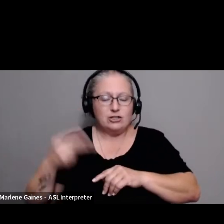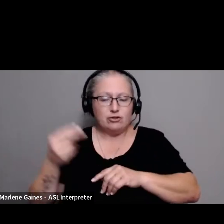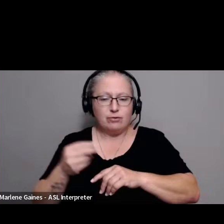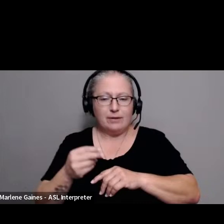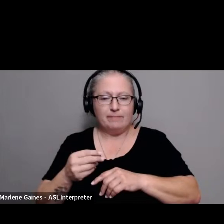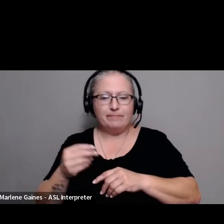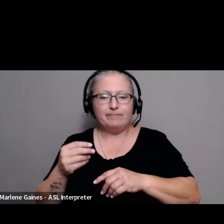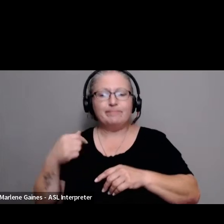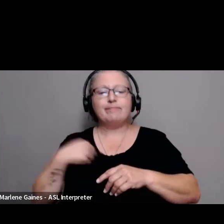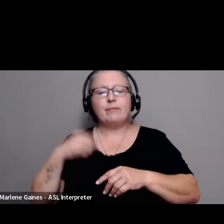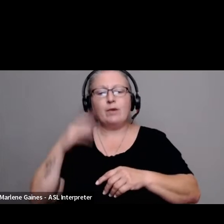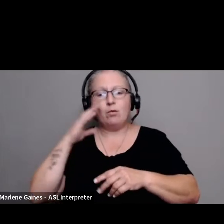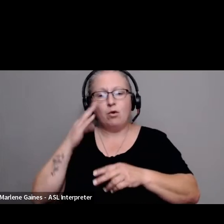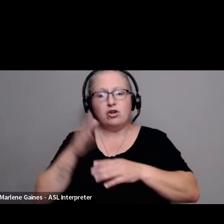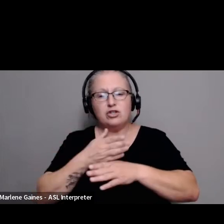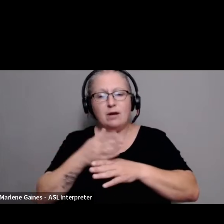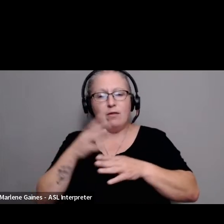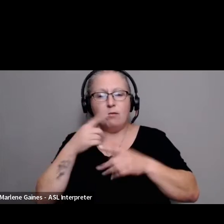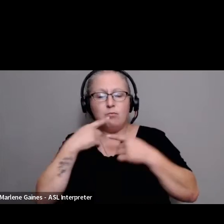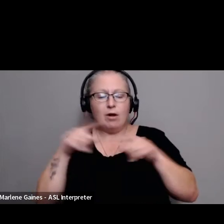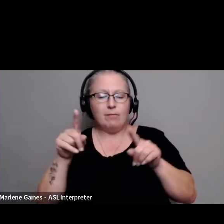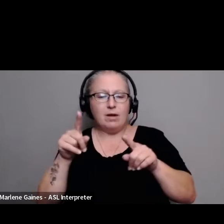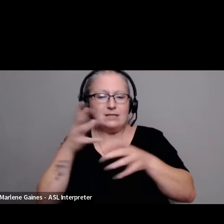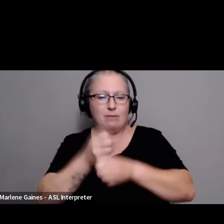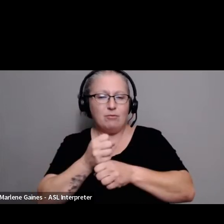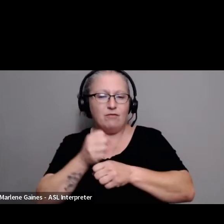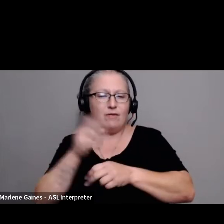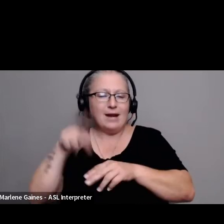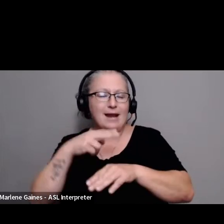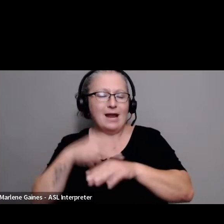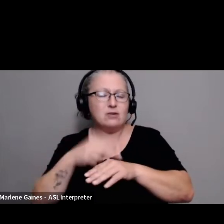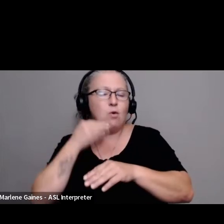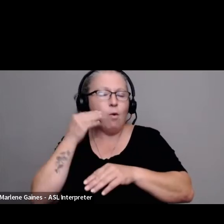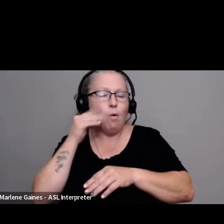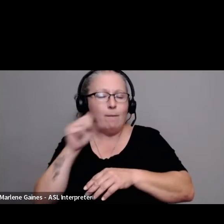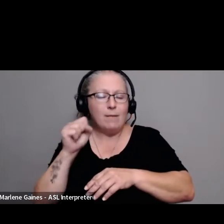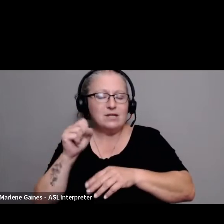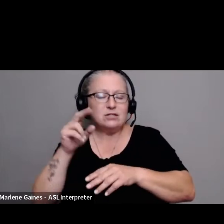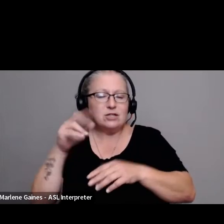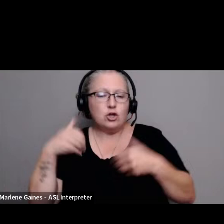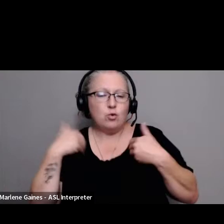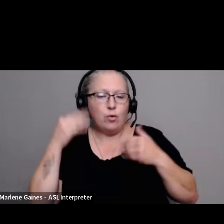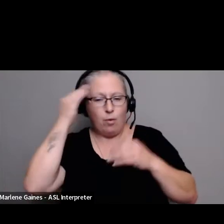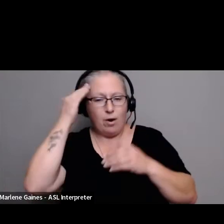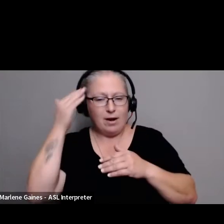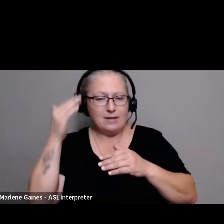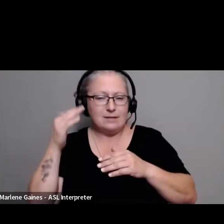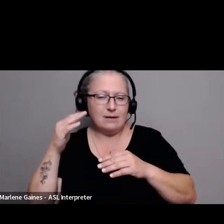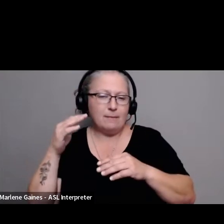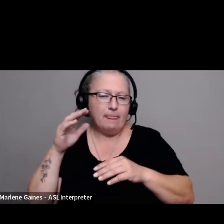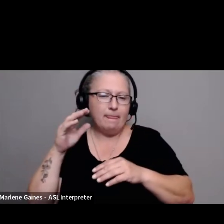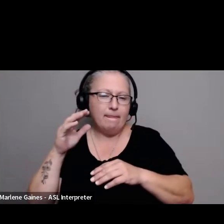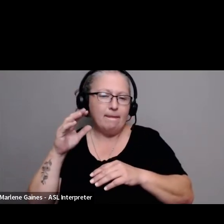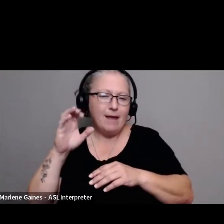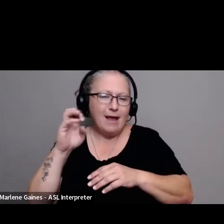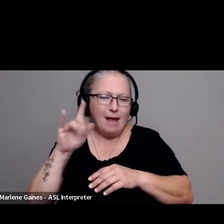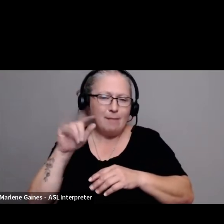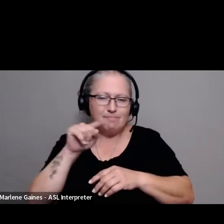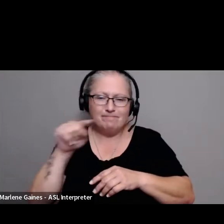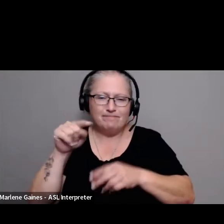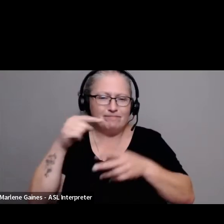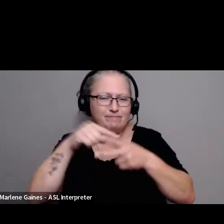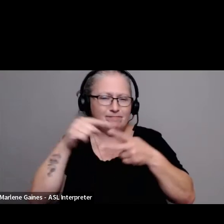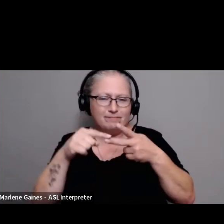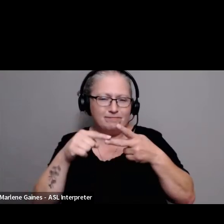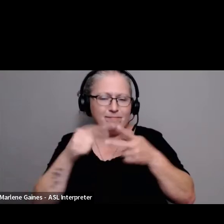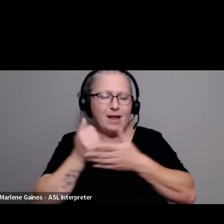Next, I will be sharing the proclamation summary for National Homeless Youth Awareness Month. Our fellow Student Board Council members Emily Ma and Elizabeth Board